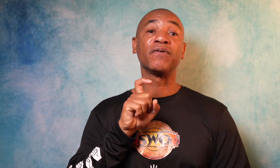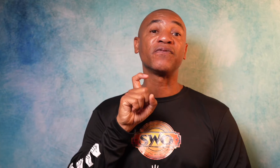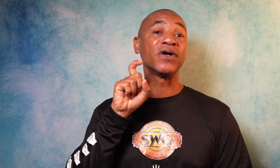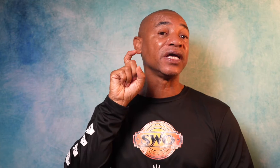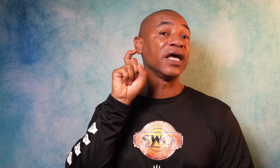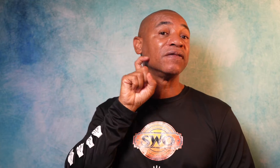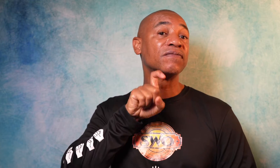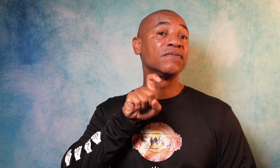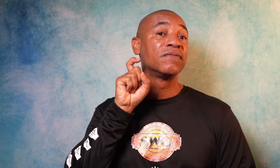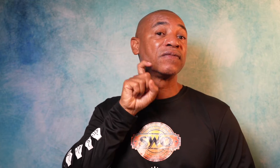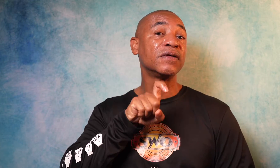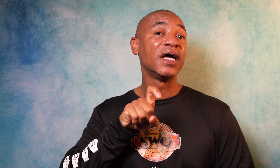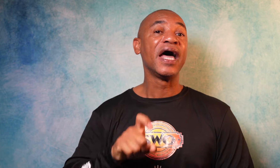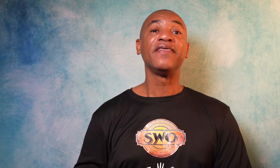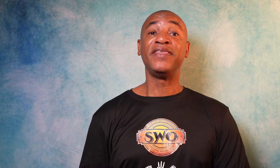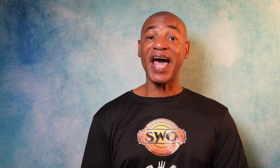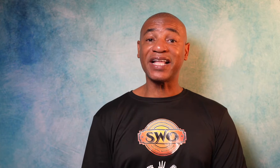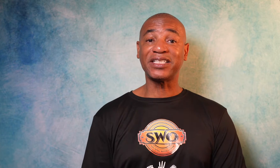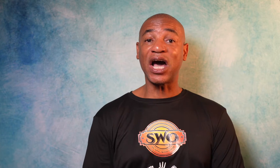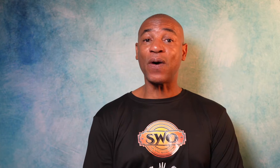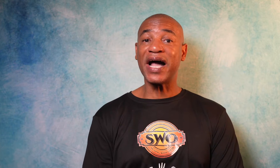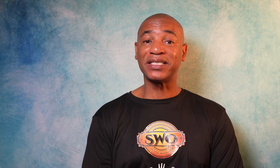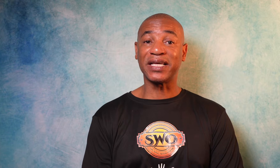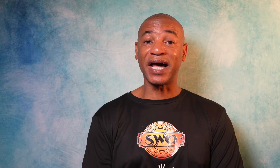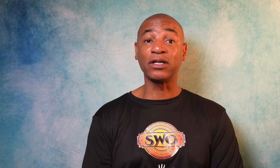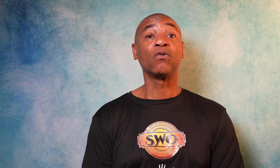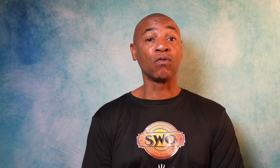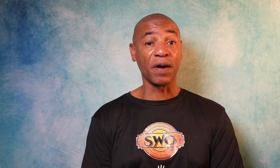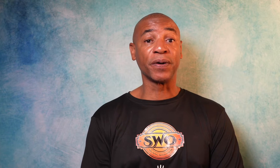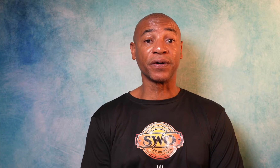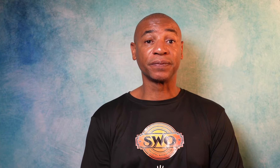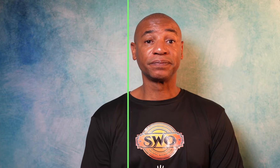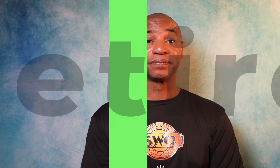the front again. That is how I sign rubber.